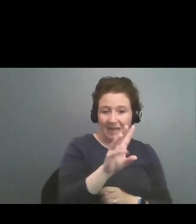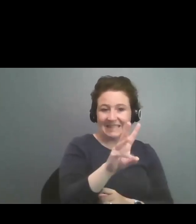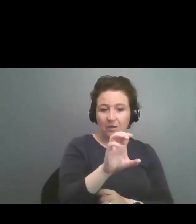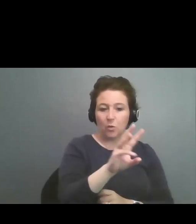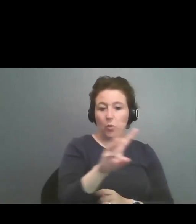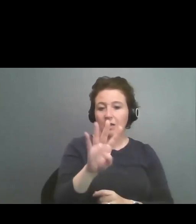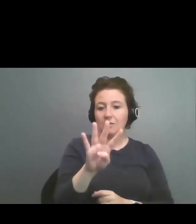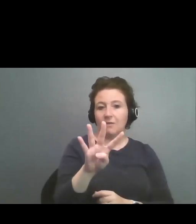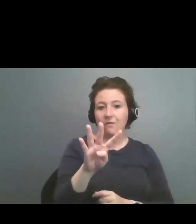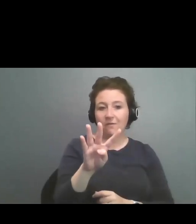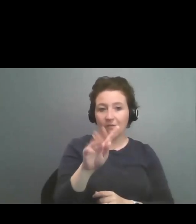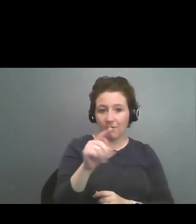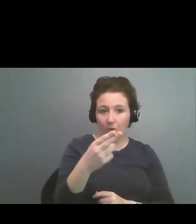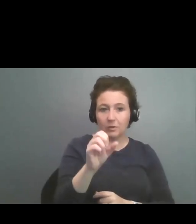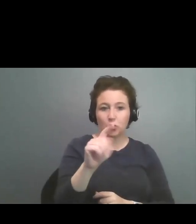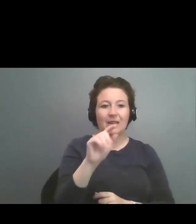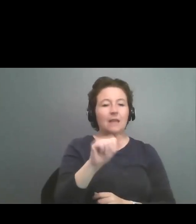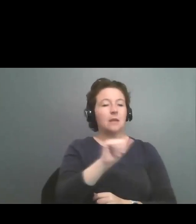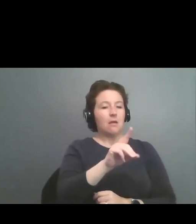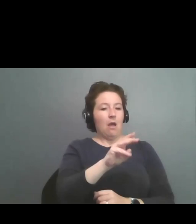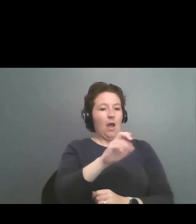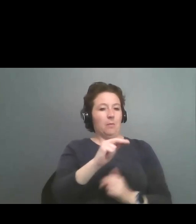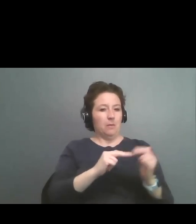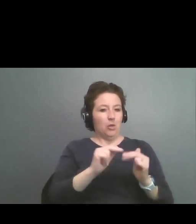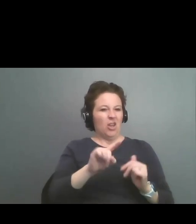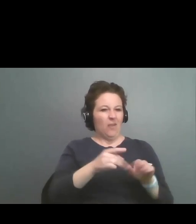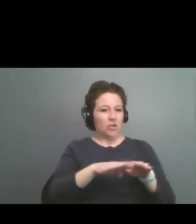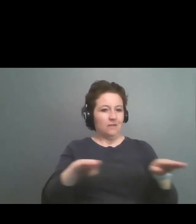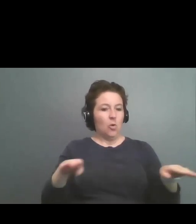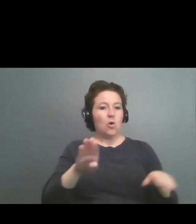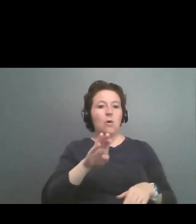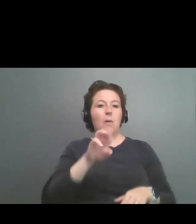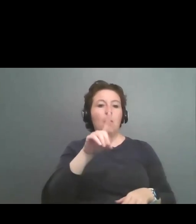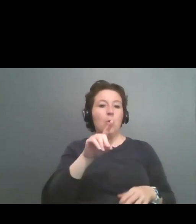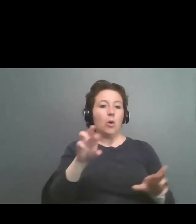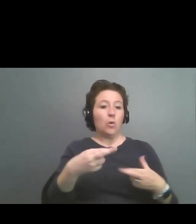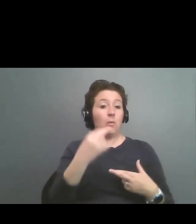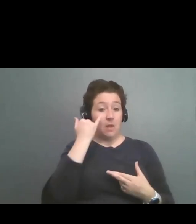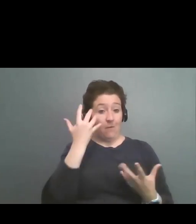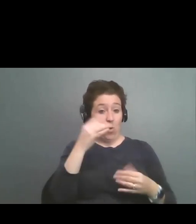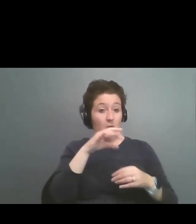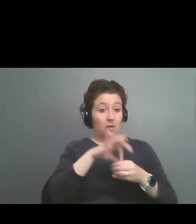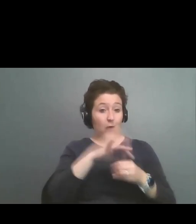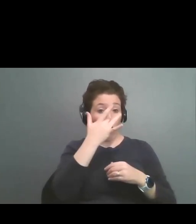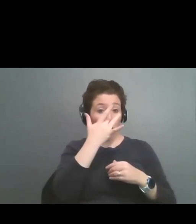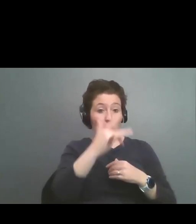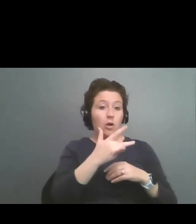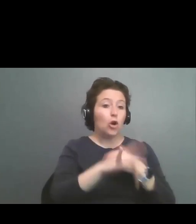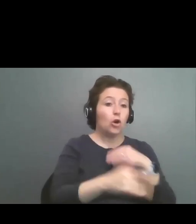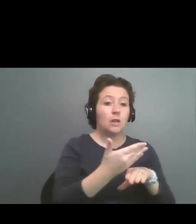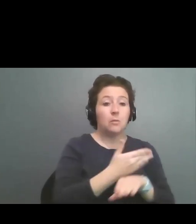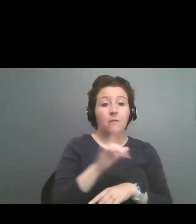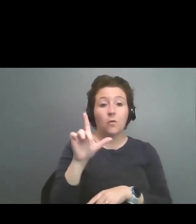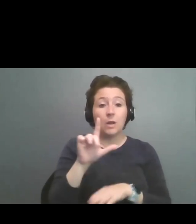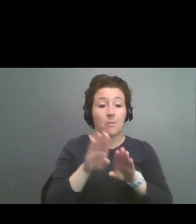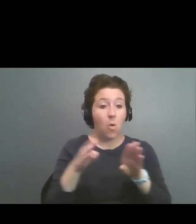our administration building on the first floor in the boardroom. Anyone that wants to vote early before the libraries open up,